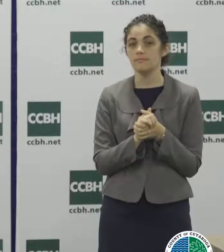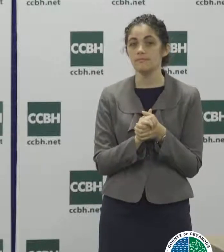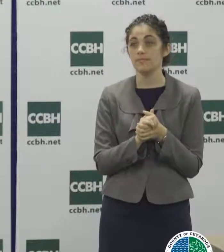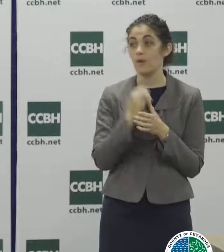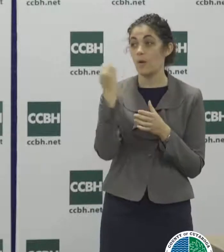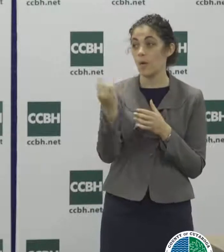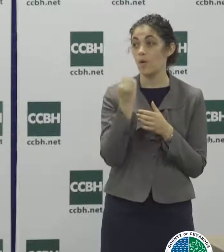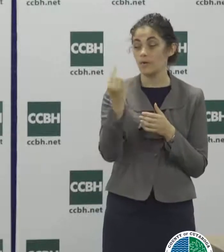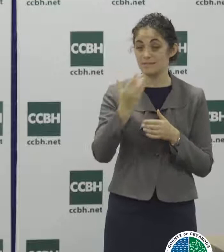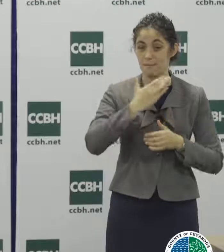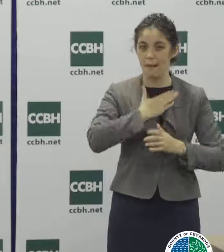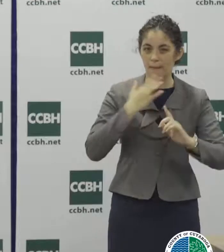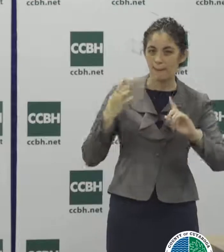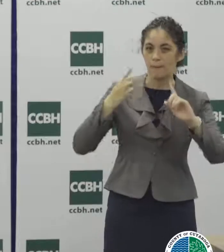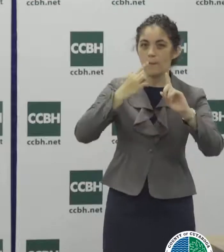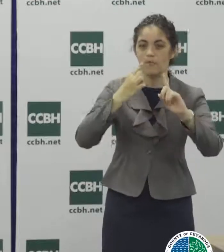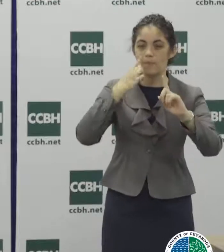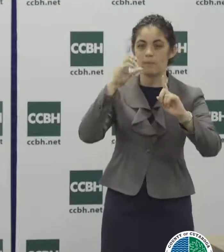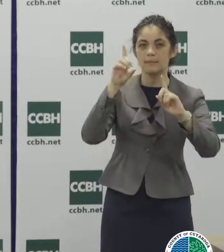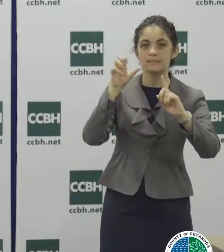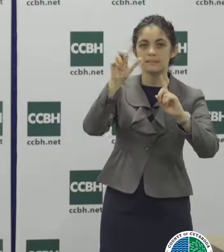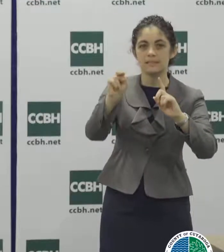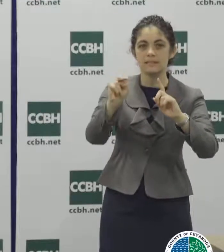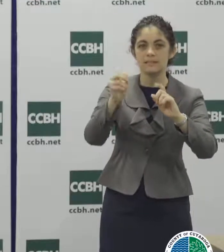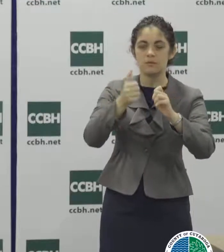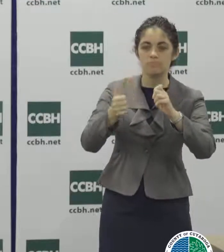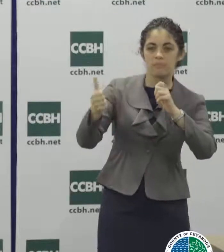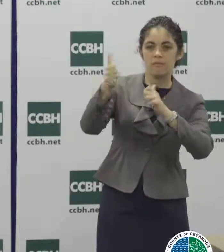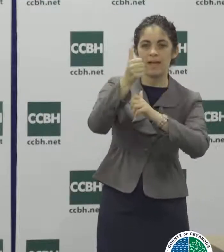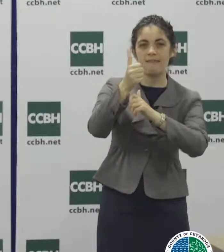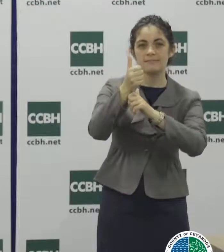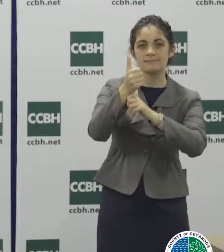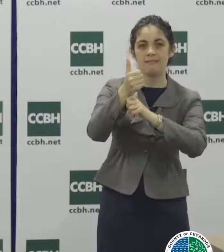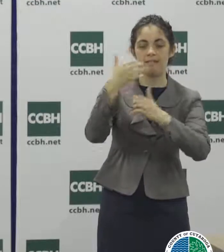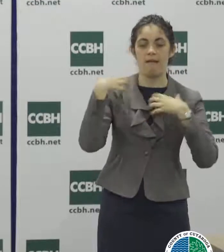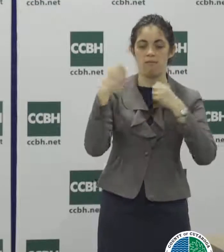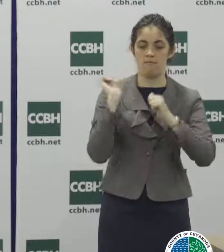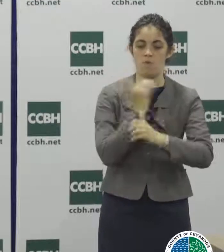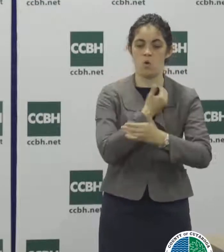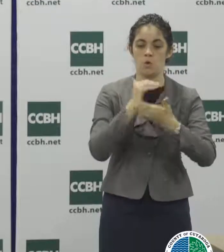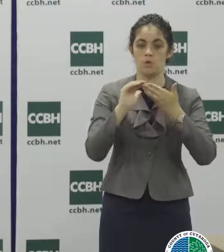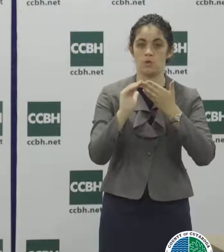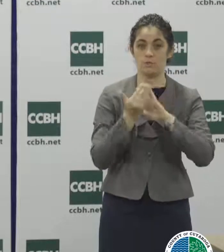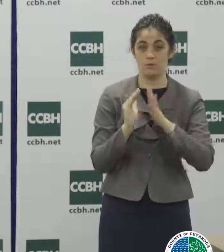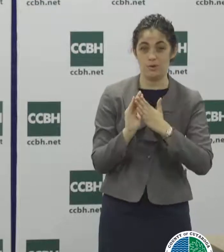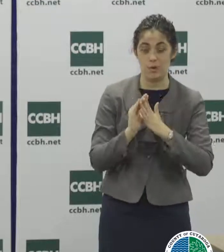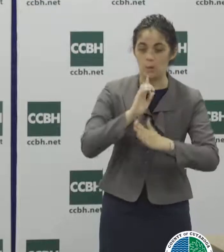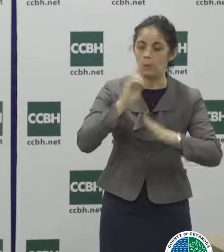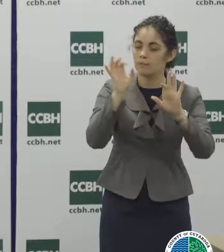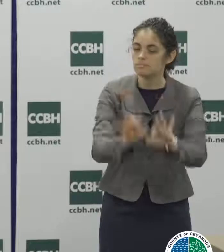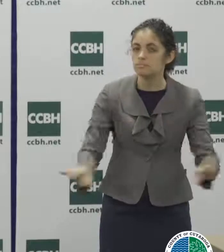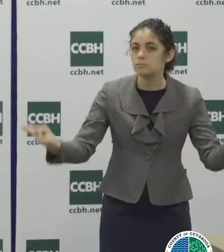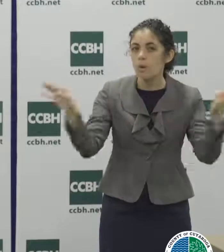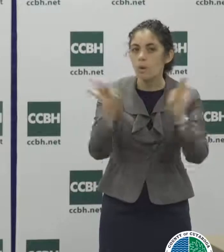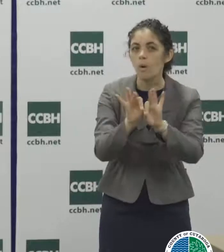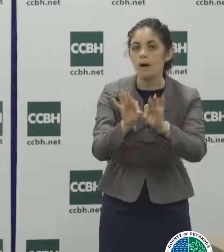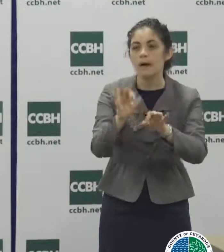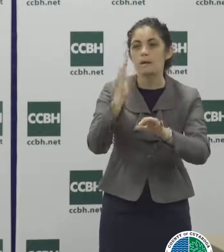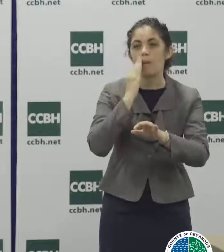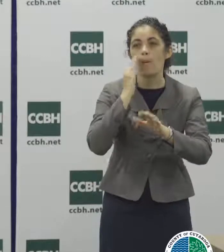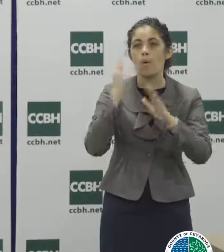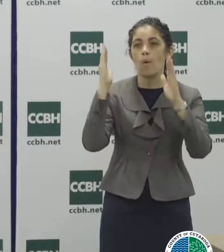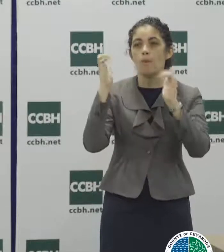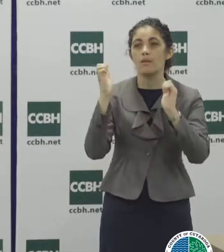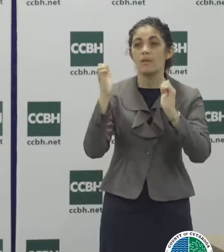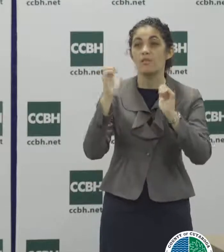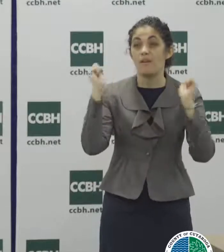It's always been one of my goals as the dean to advance the health of our community. I think it is incredibly important. And I hope